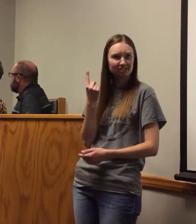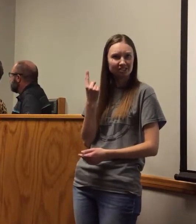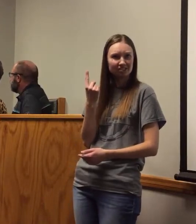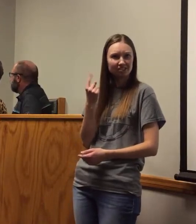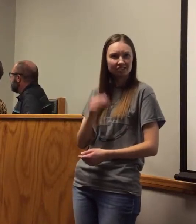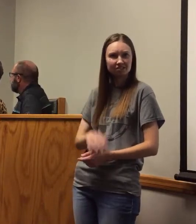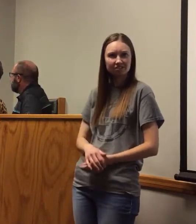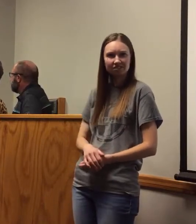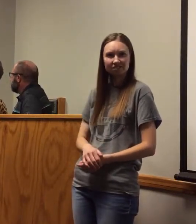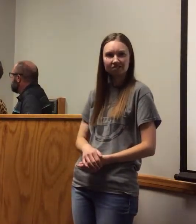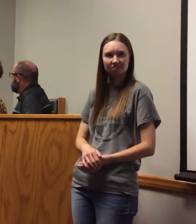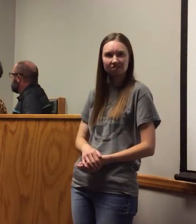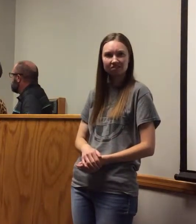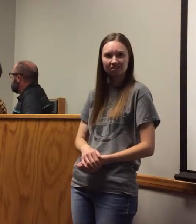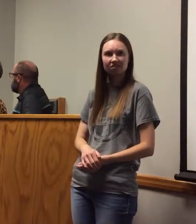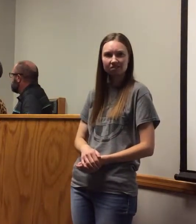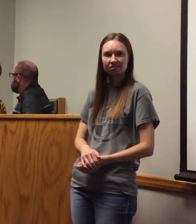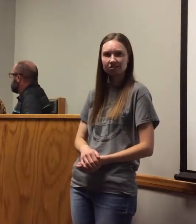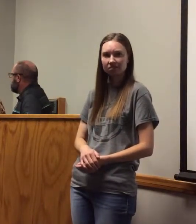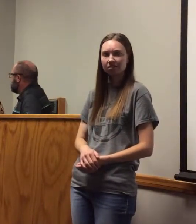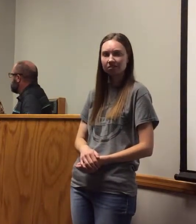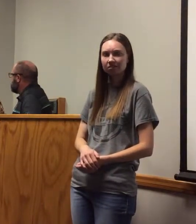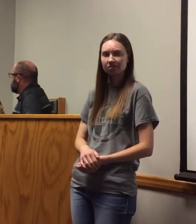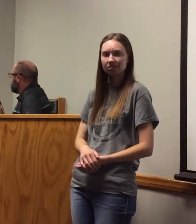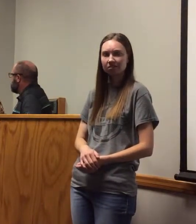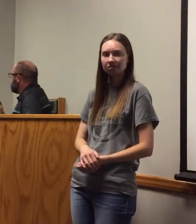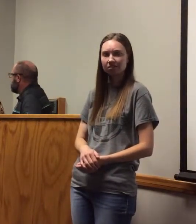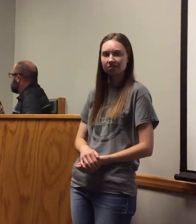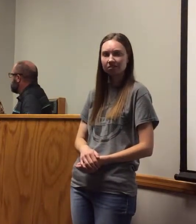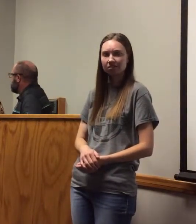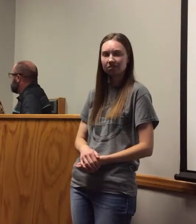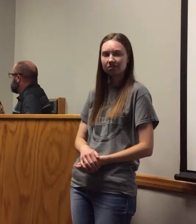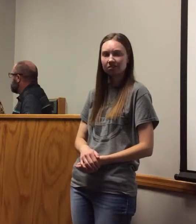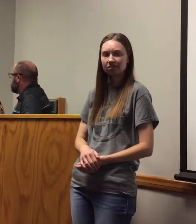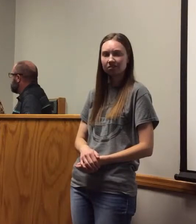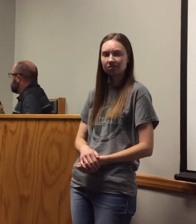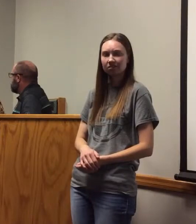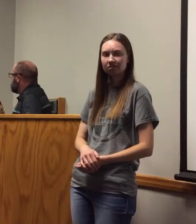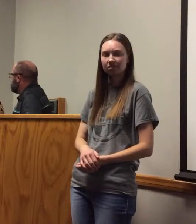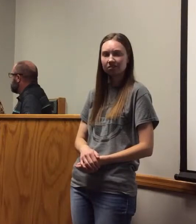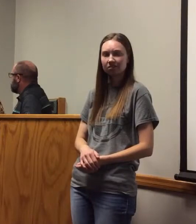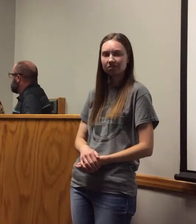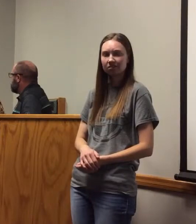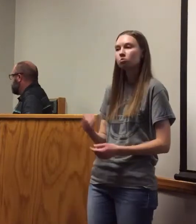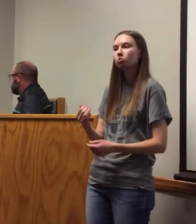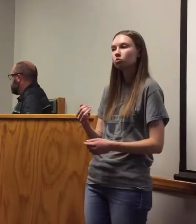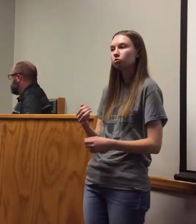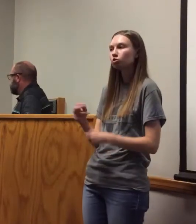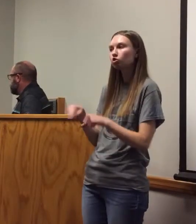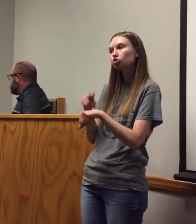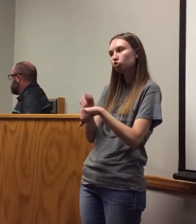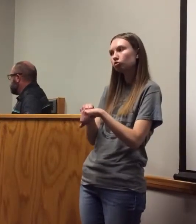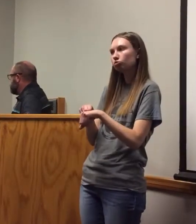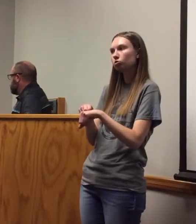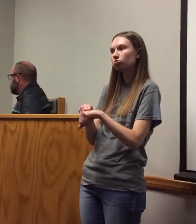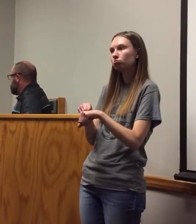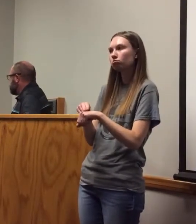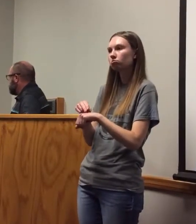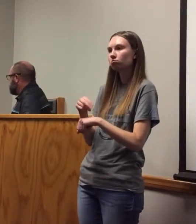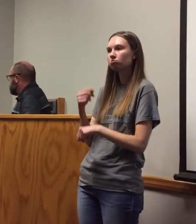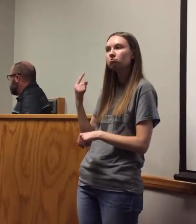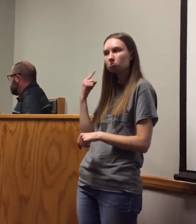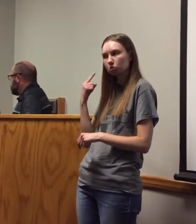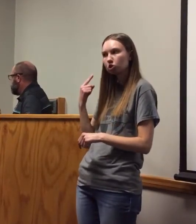the test results are definitely part of the and with a normal hearing child. And so we're able to provide